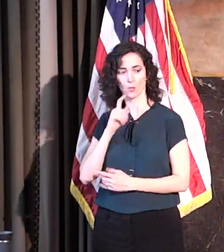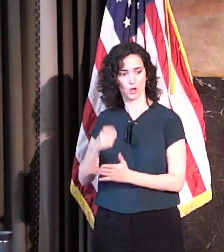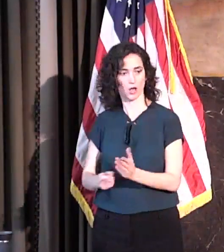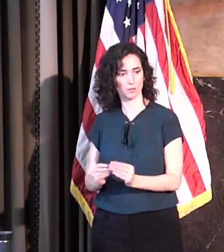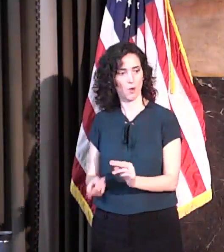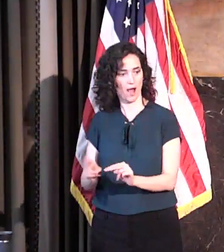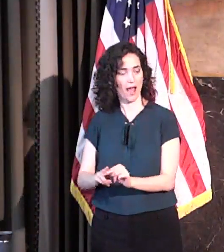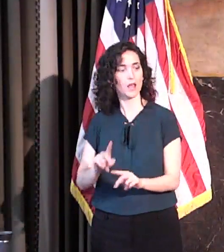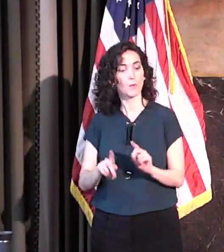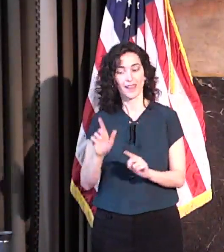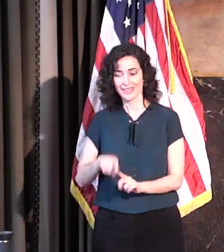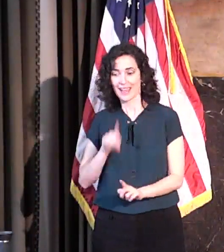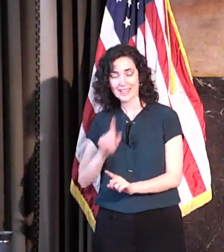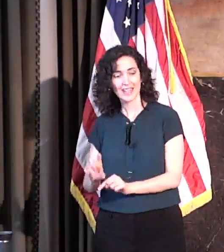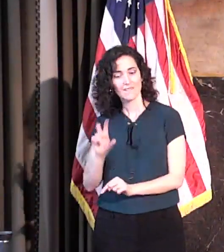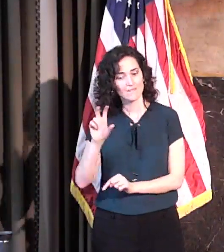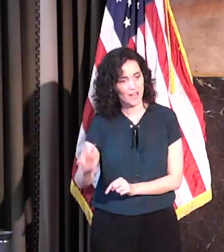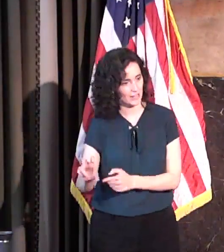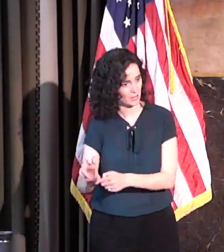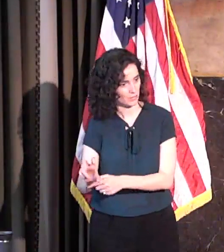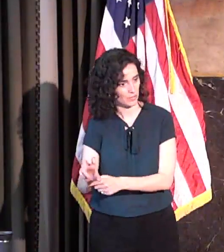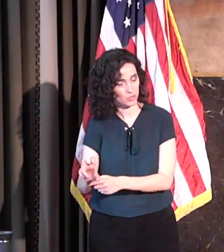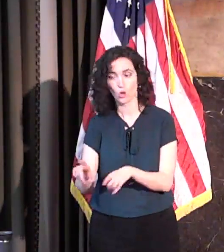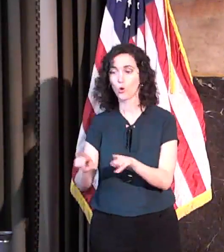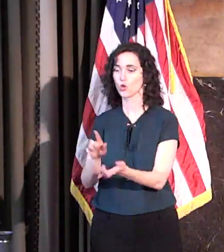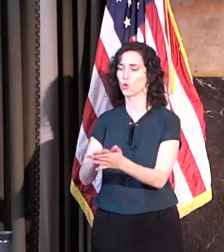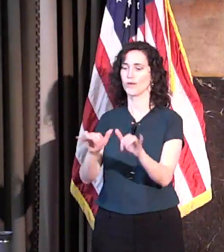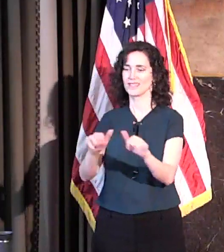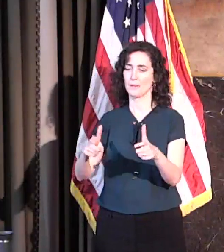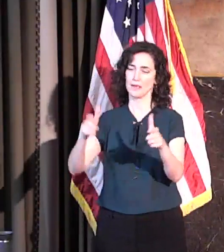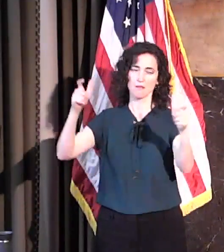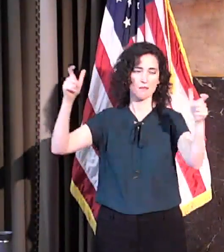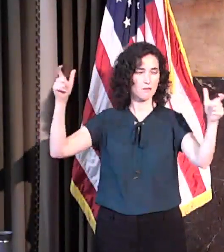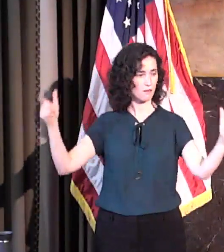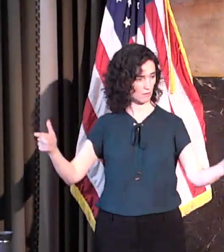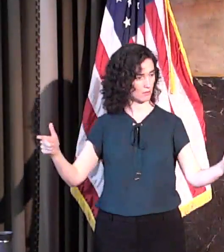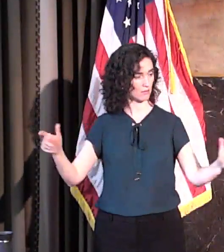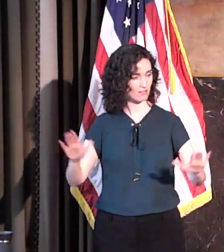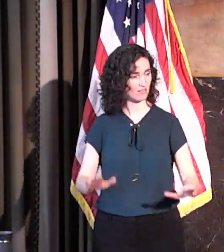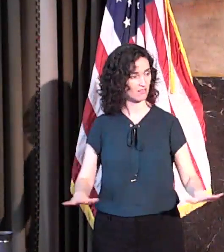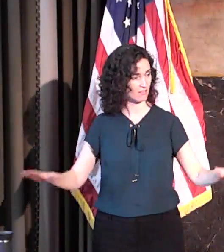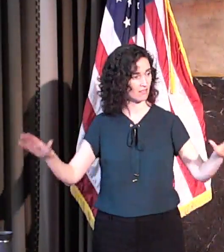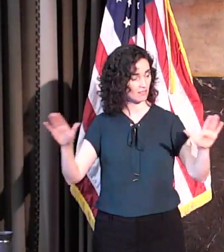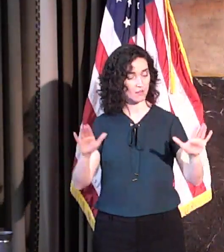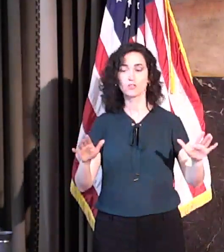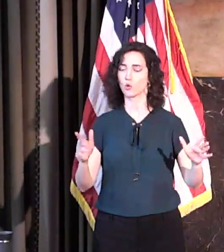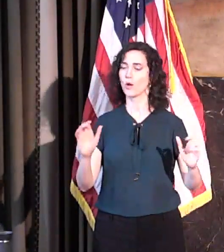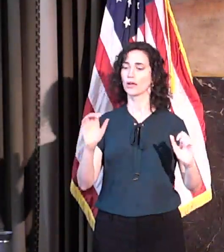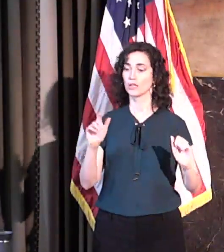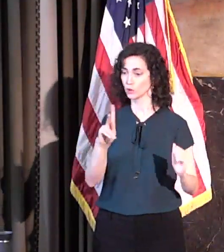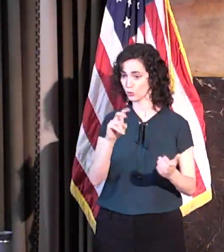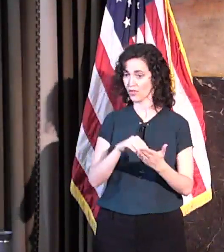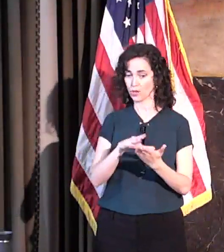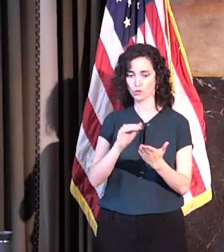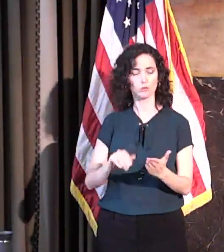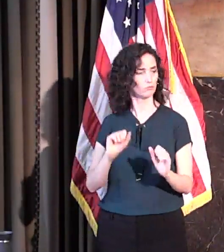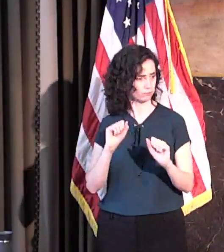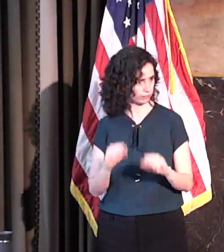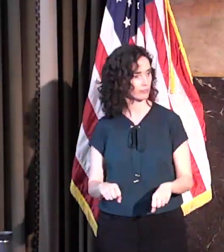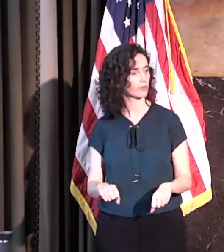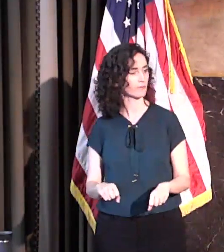worth it and easy to absorb in a system as large as we have in K through 12 education in Louisiana. Yes,